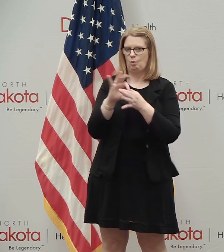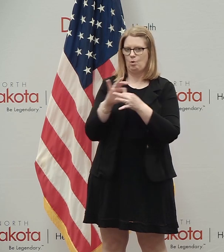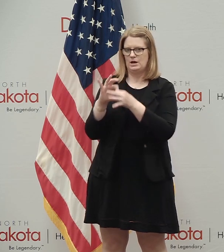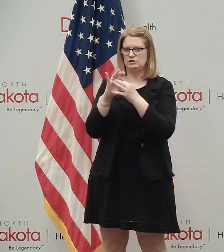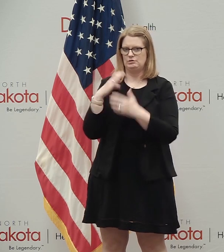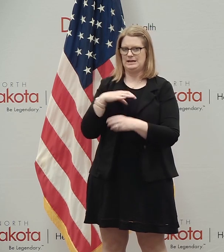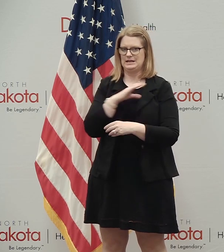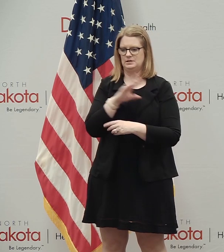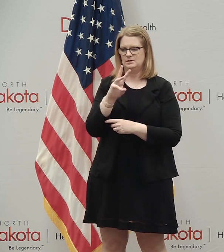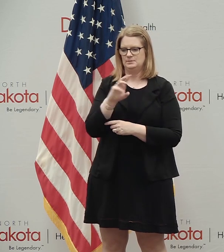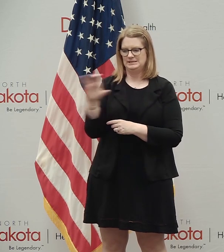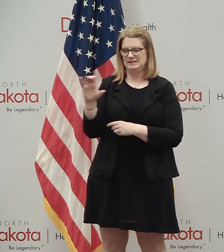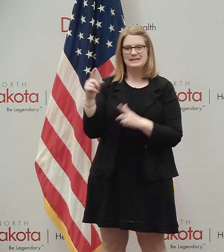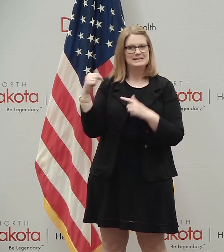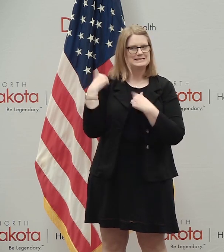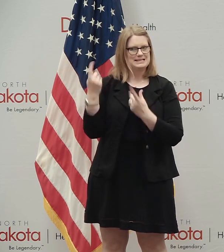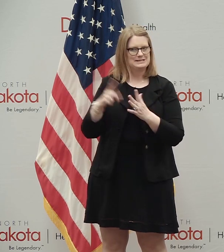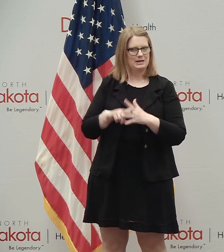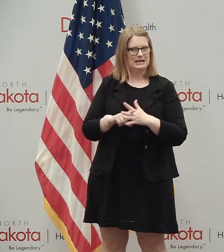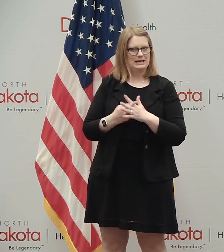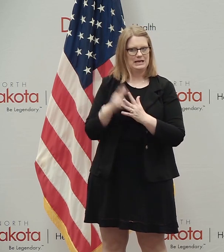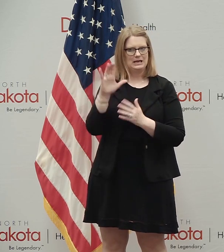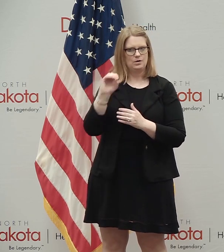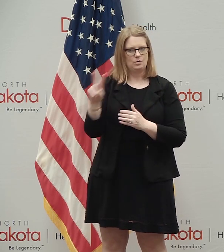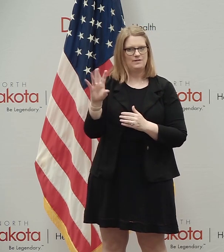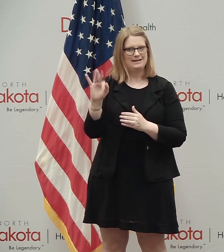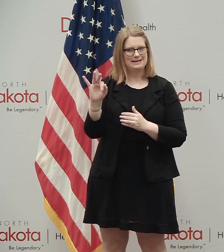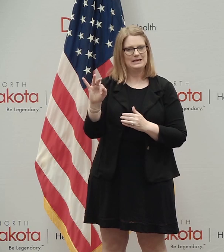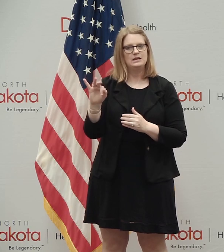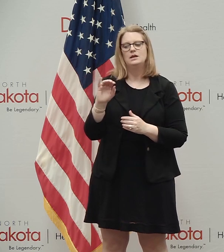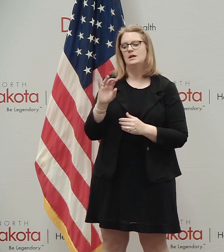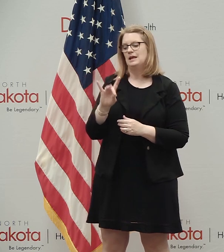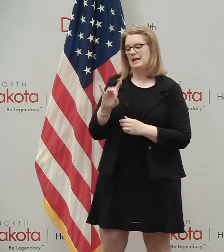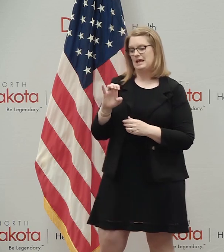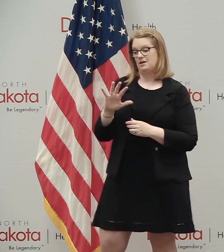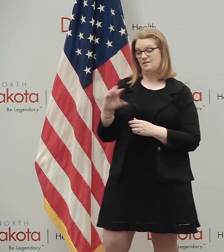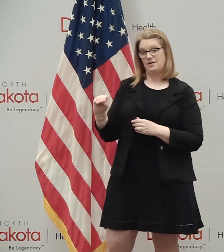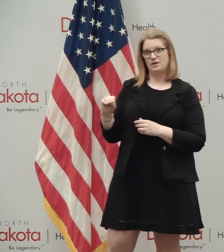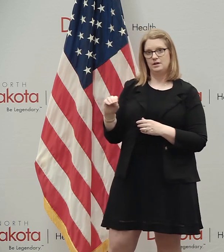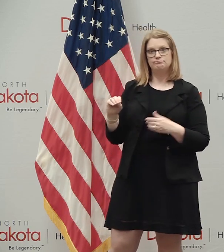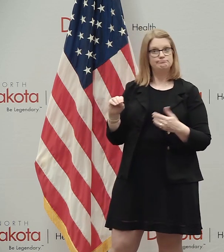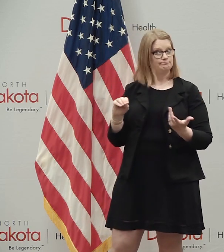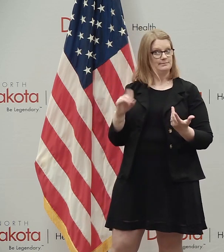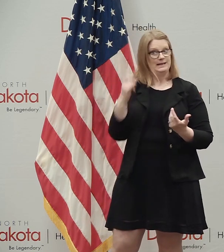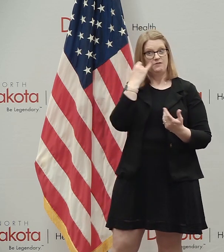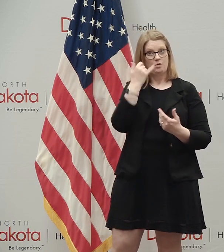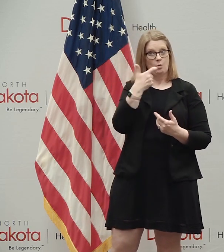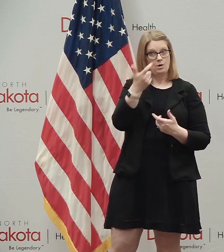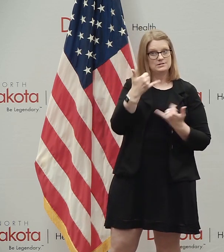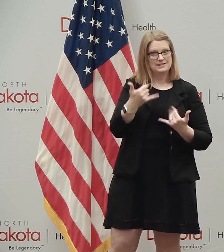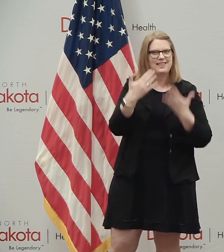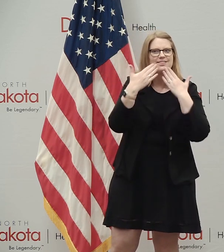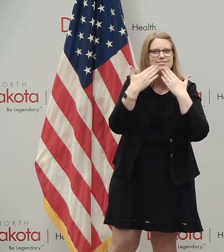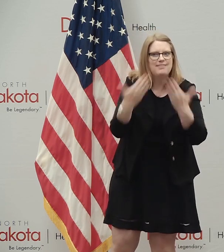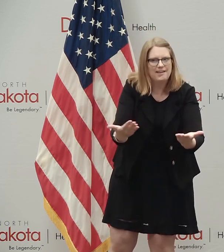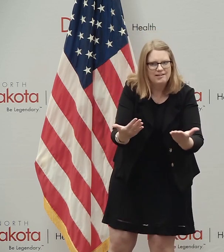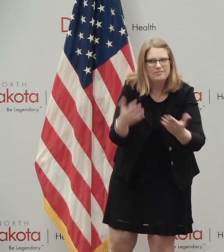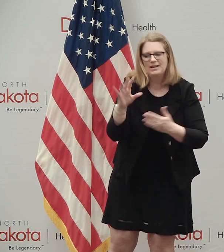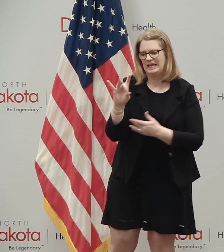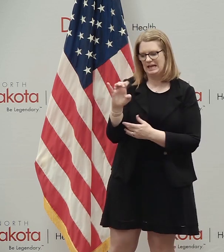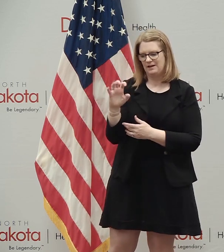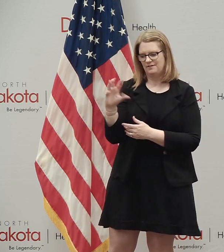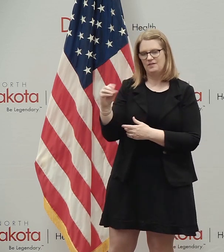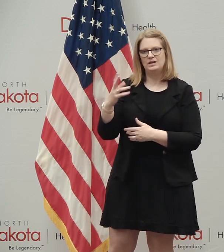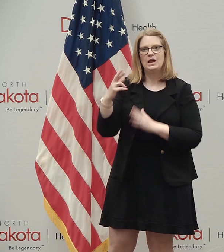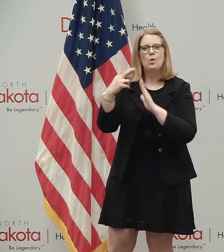Since the beginning of COVID-19, more than 850 individuals, and thank you if you're one of those that's watching today, is registered with the